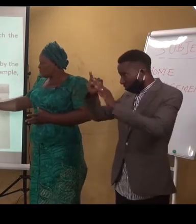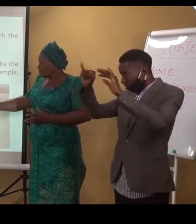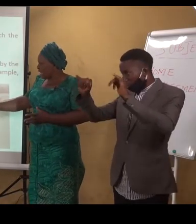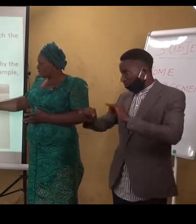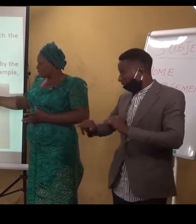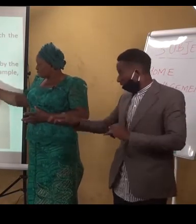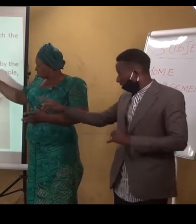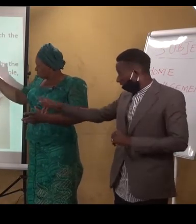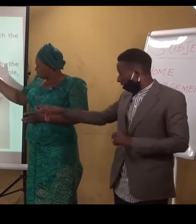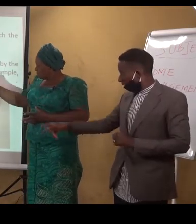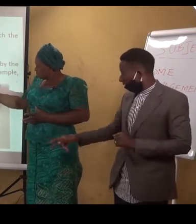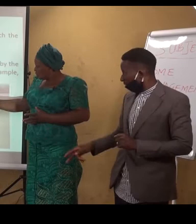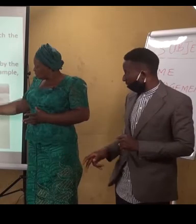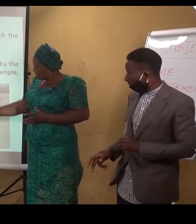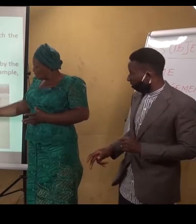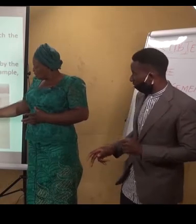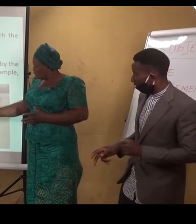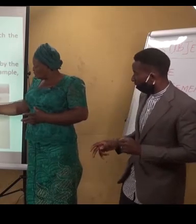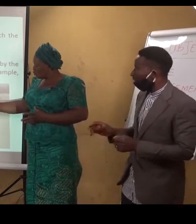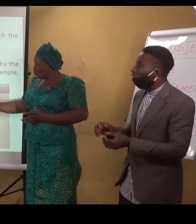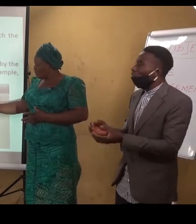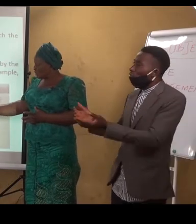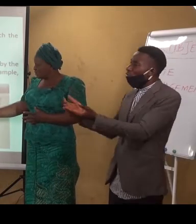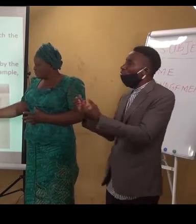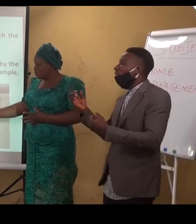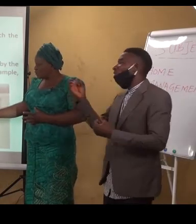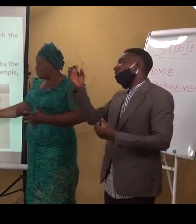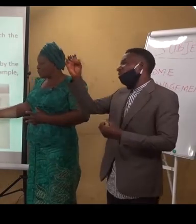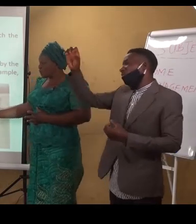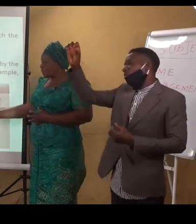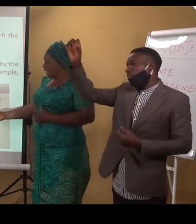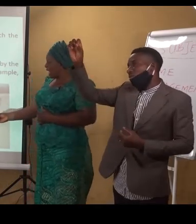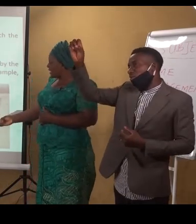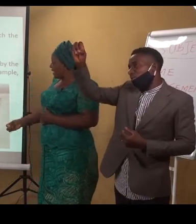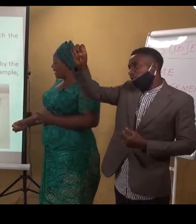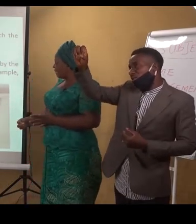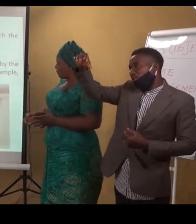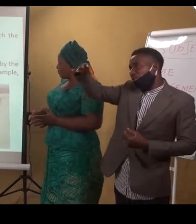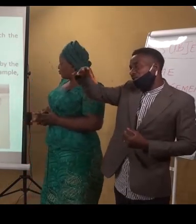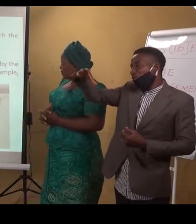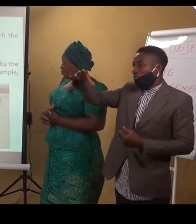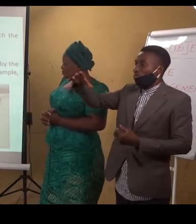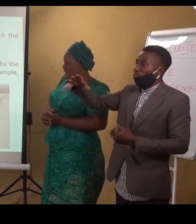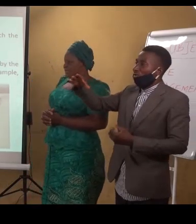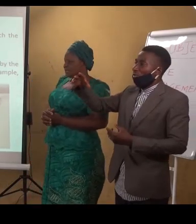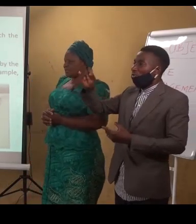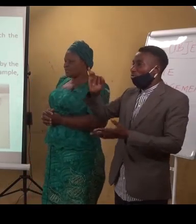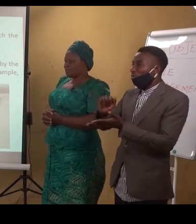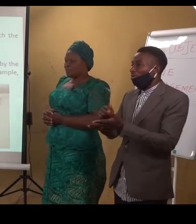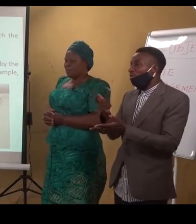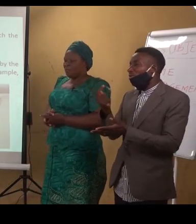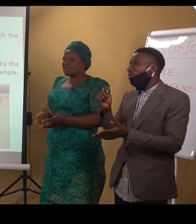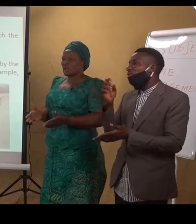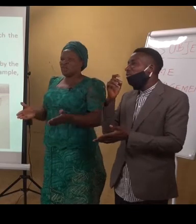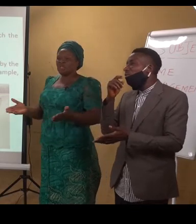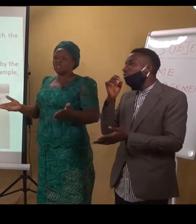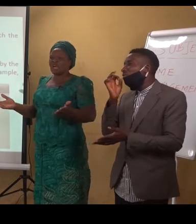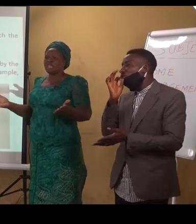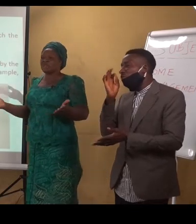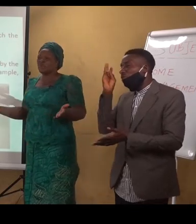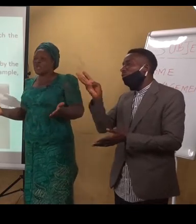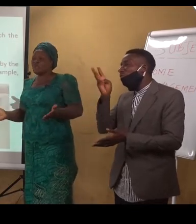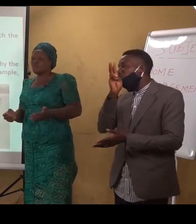to attract the sun's radiation towards the food, and then the food is dried. But